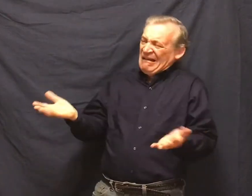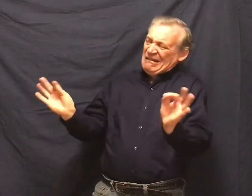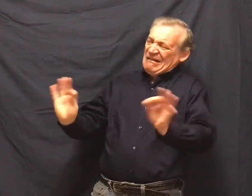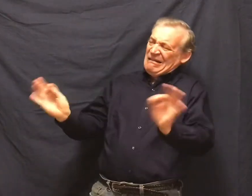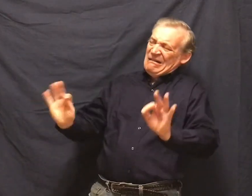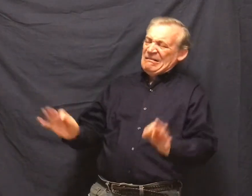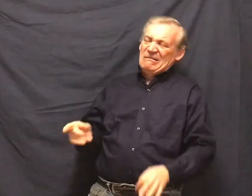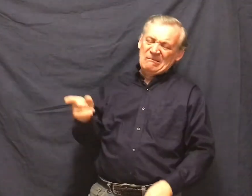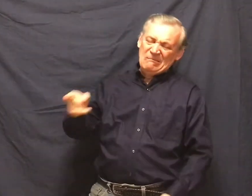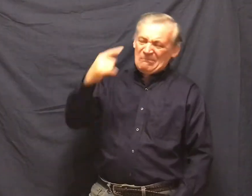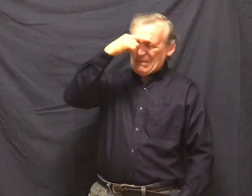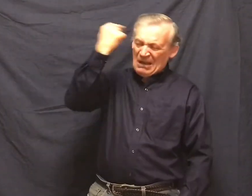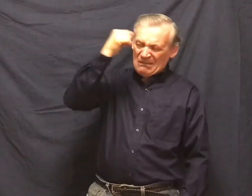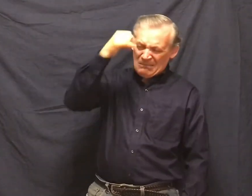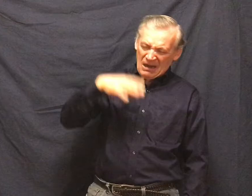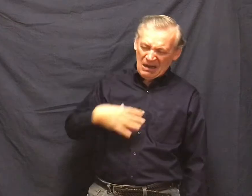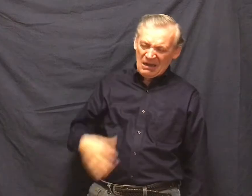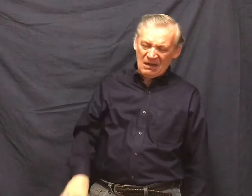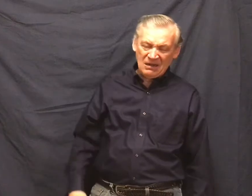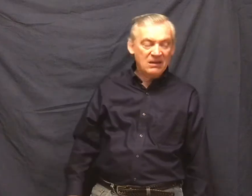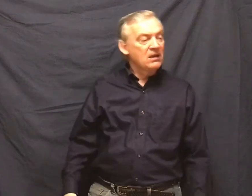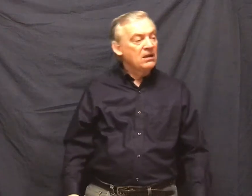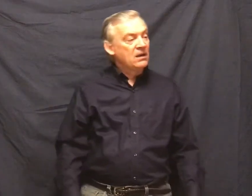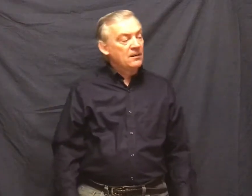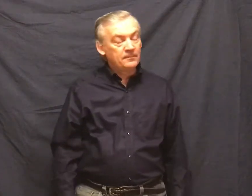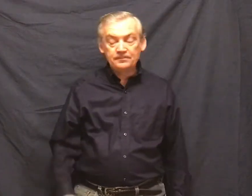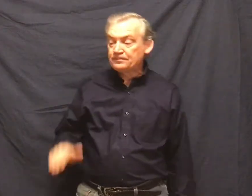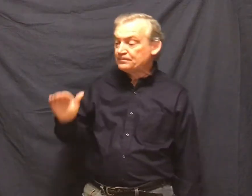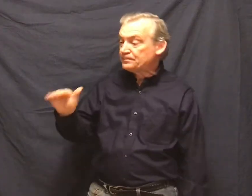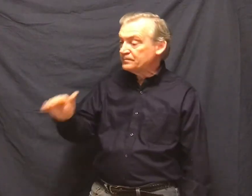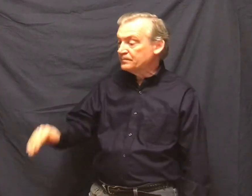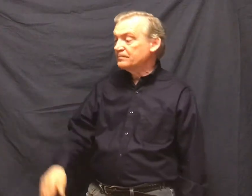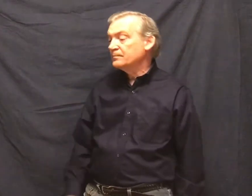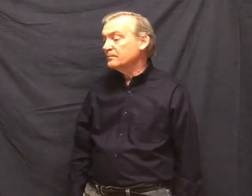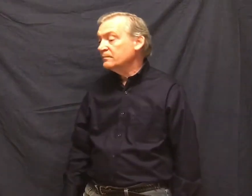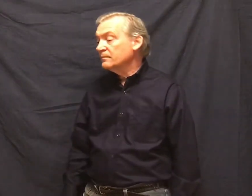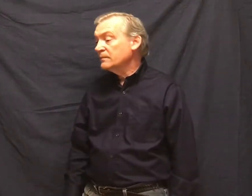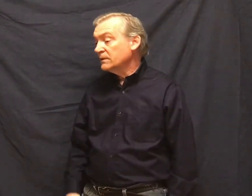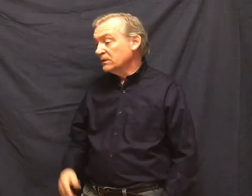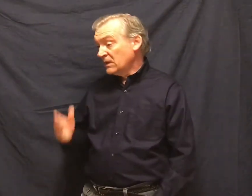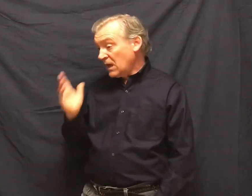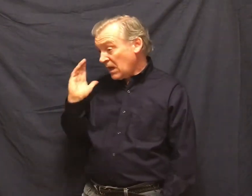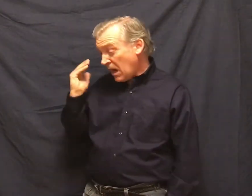Lenny asked, how long you think it'll be before them pups will be old enough to pet?